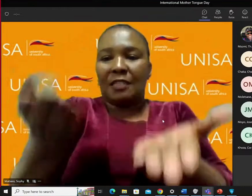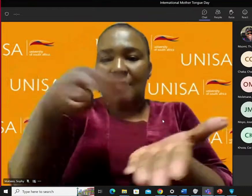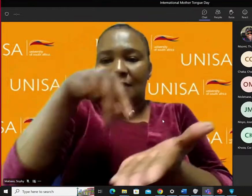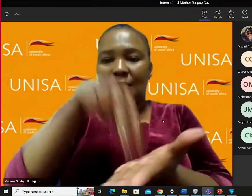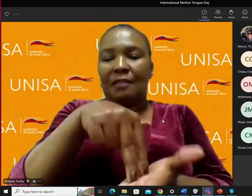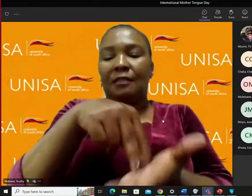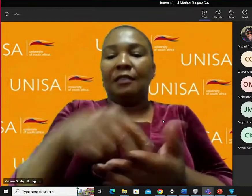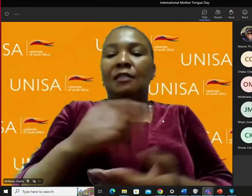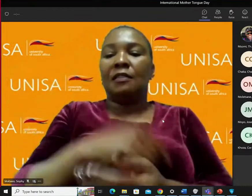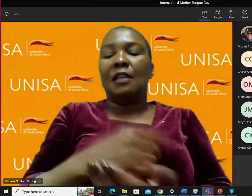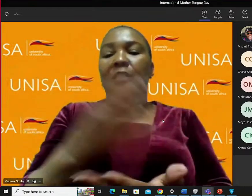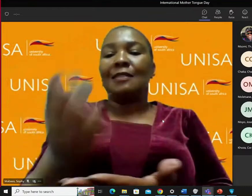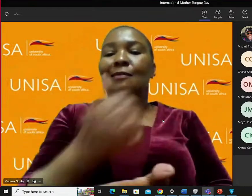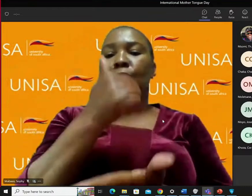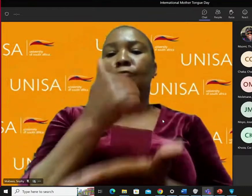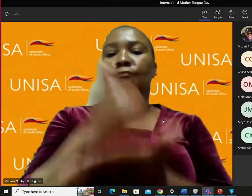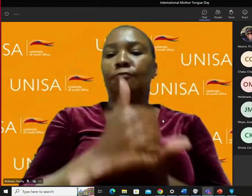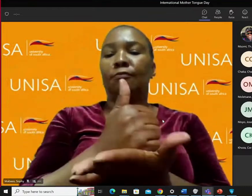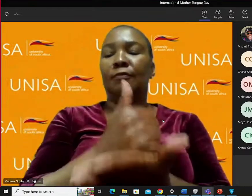the couches.